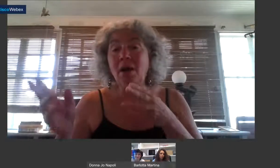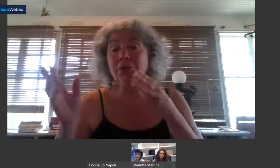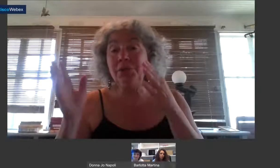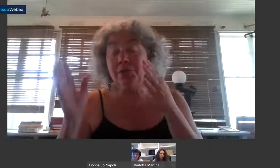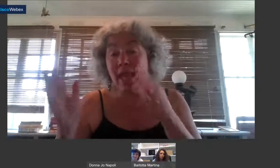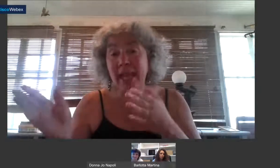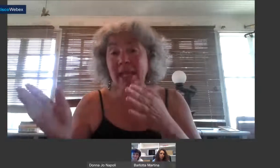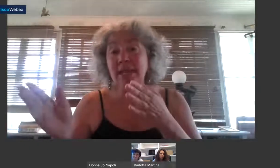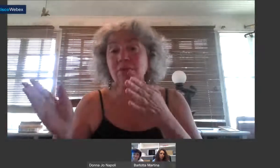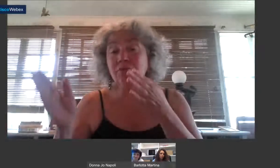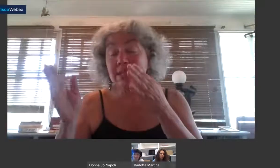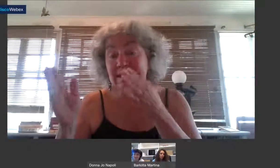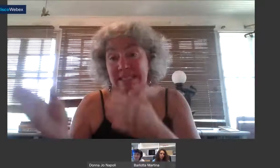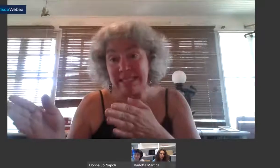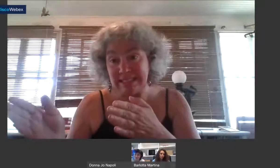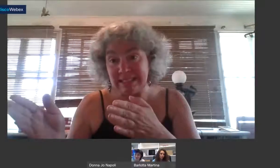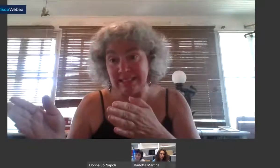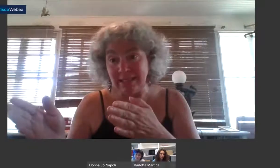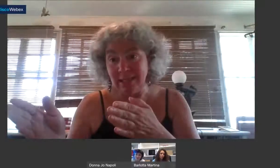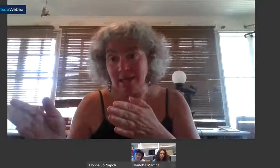do they resist